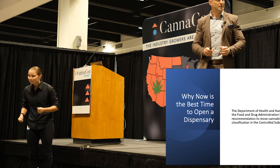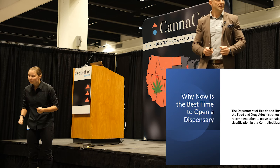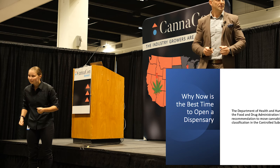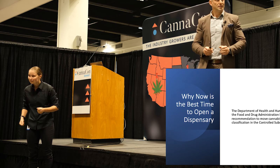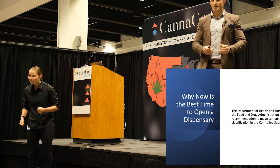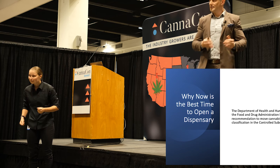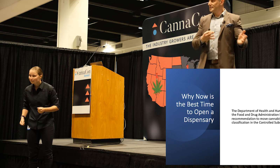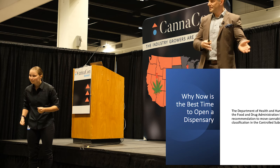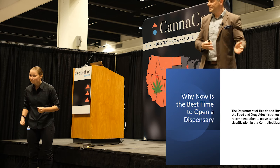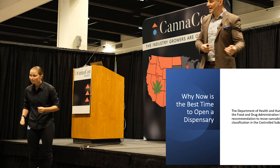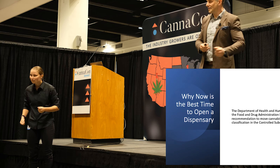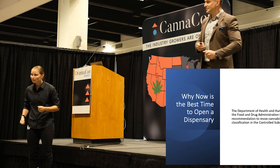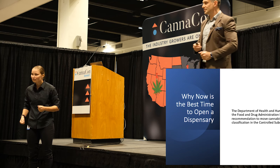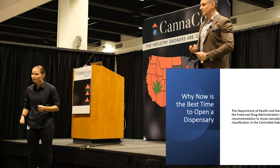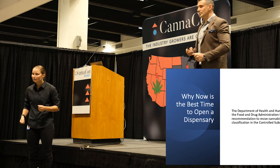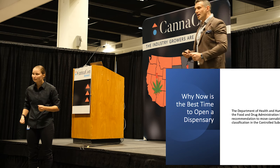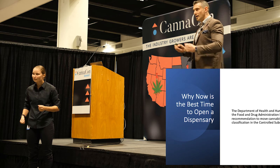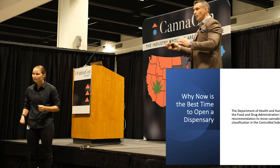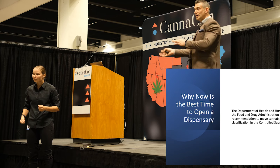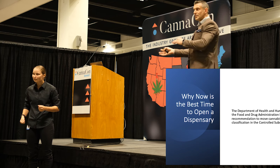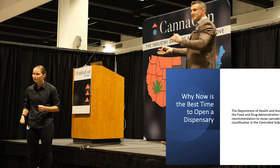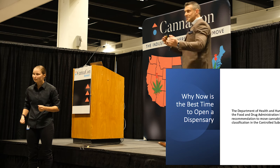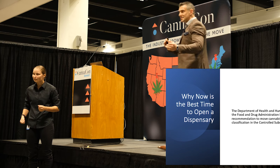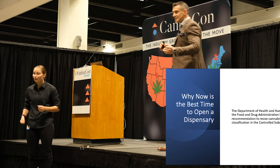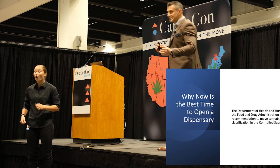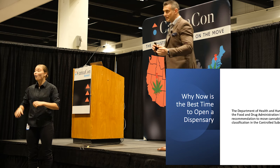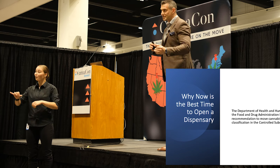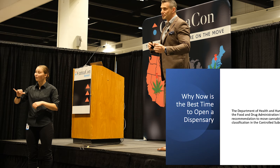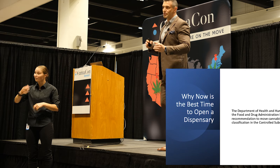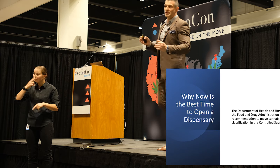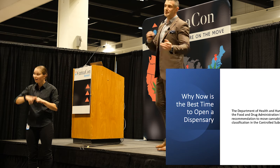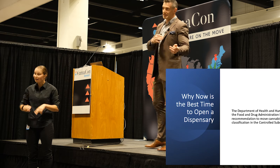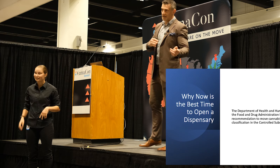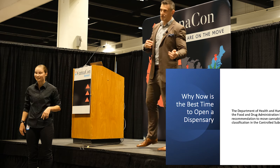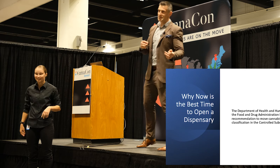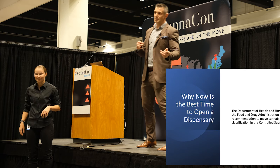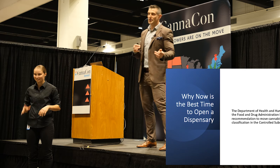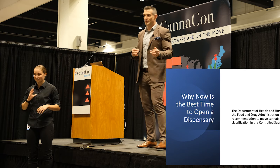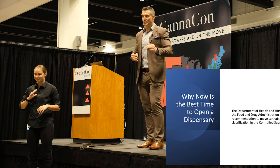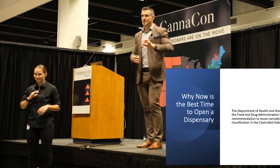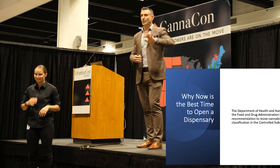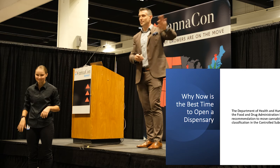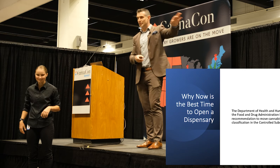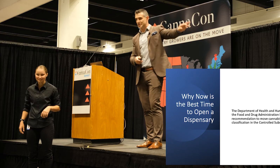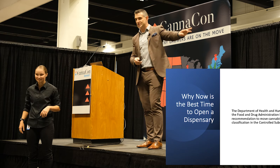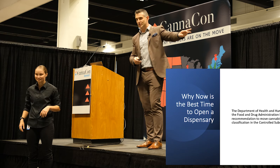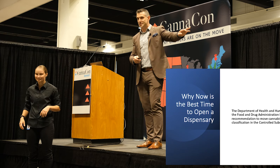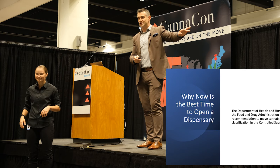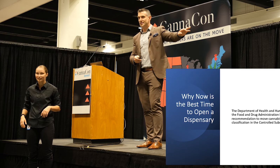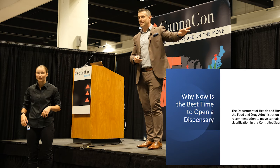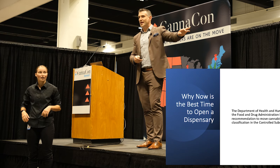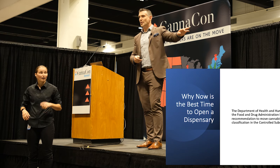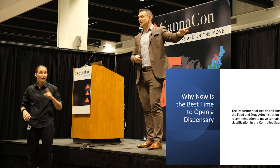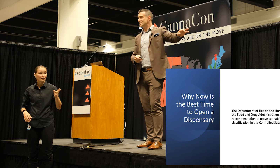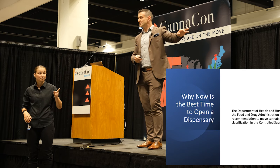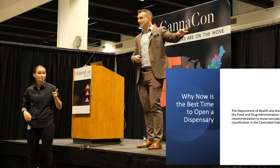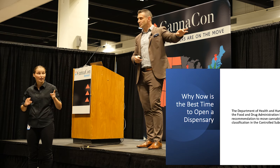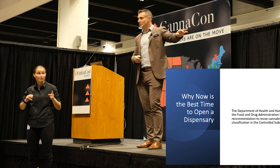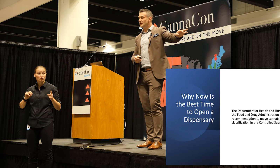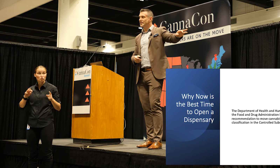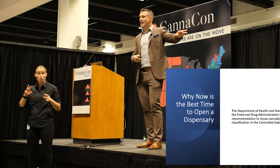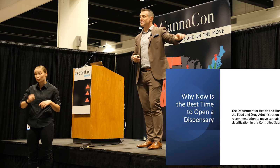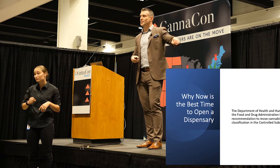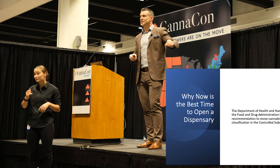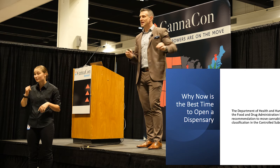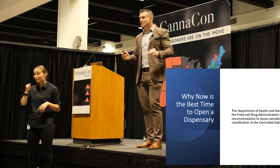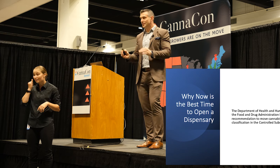rescheduling down to away from substances that are extremely dangerous, and I'm sure everyone's heard about this news, and what this means